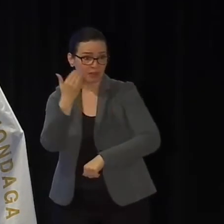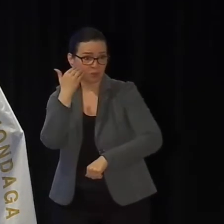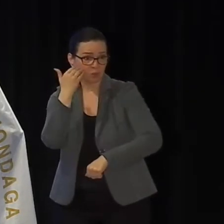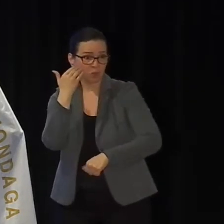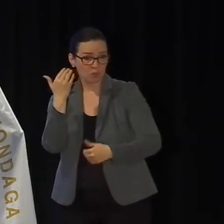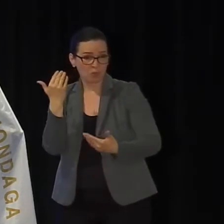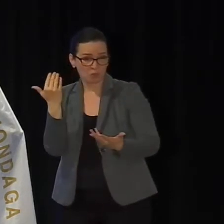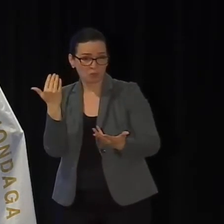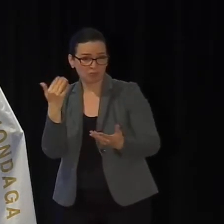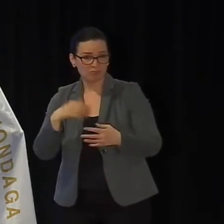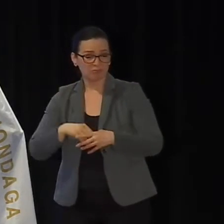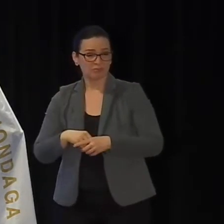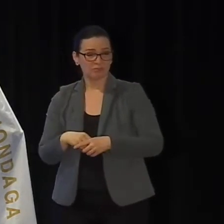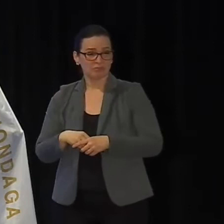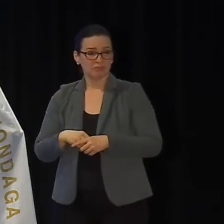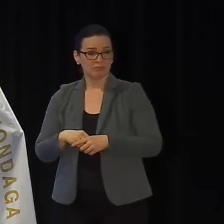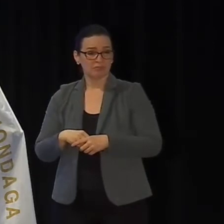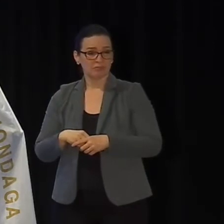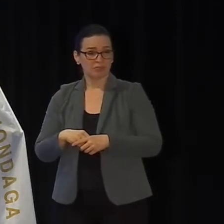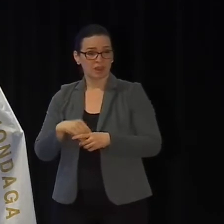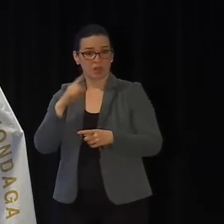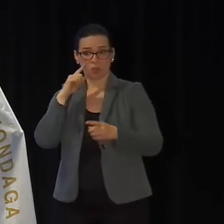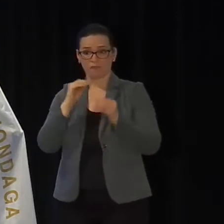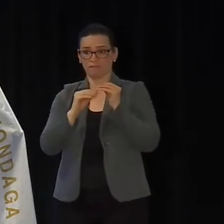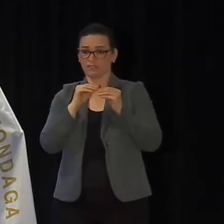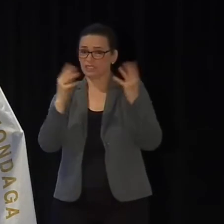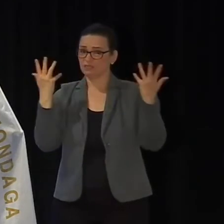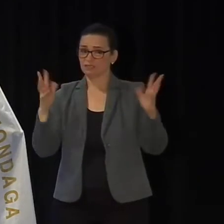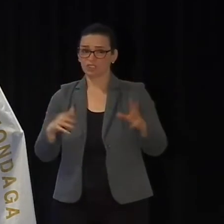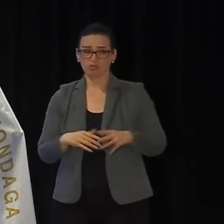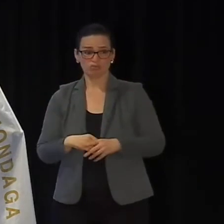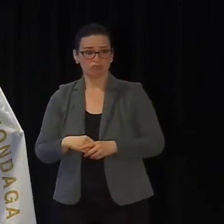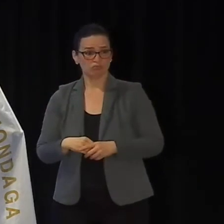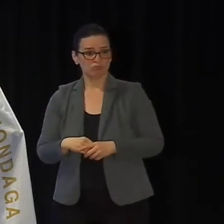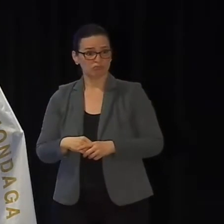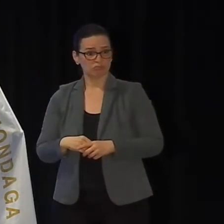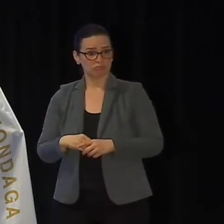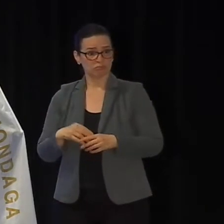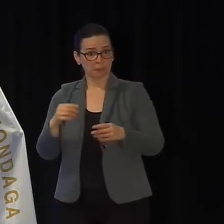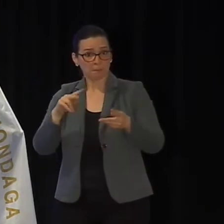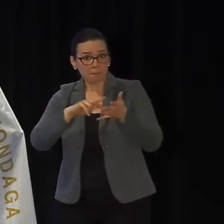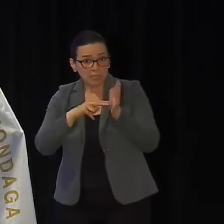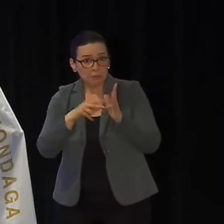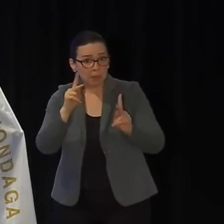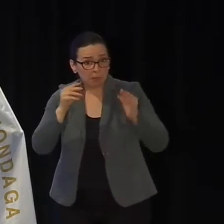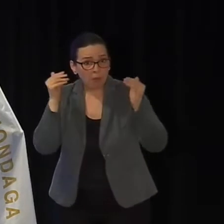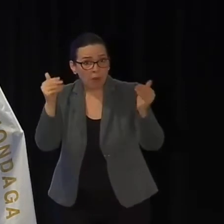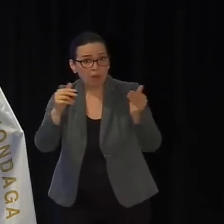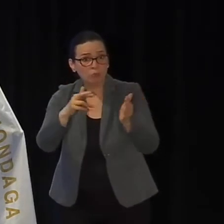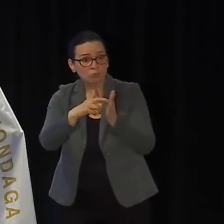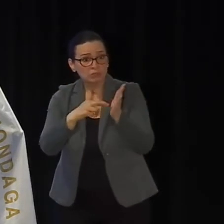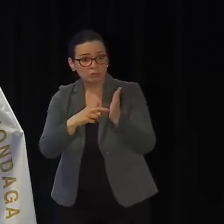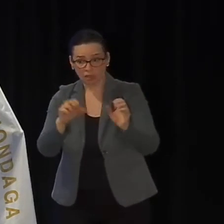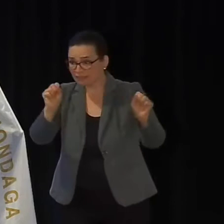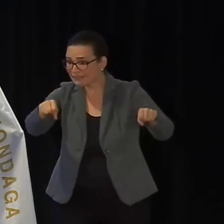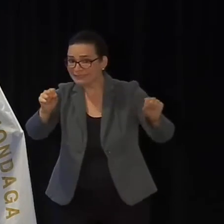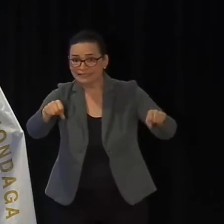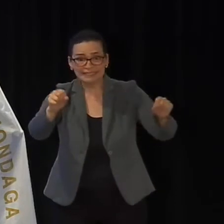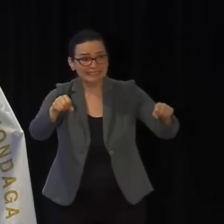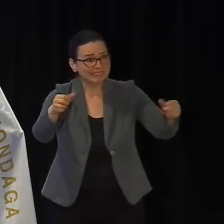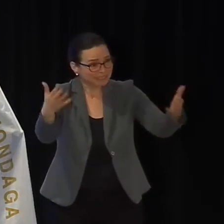I thought we fixed that. So people can sign up tonight, Yes. and you encourage Yes. them to. I want them to. Yeah,